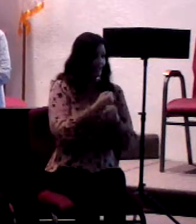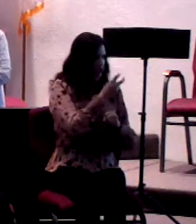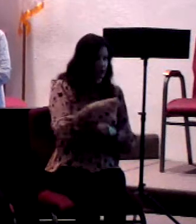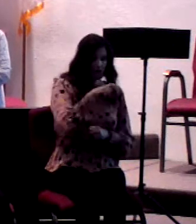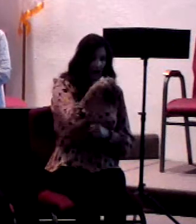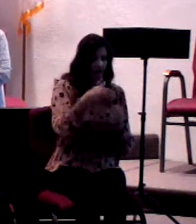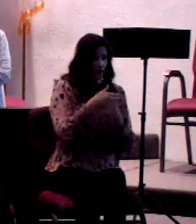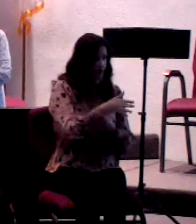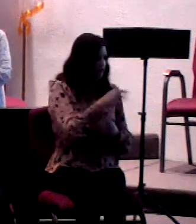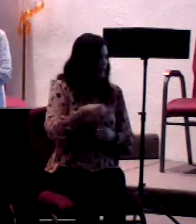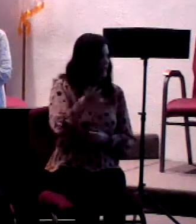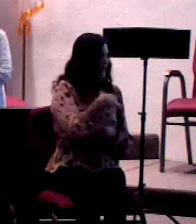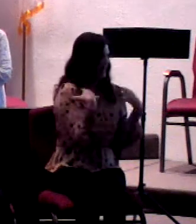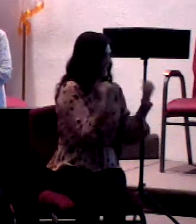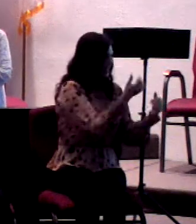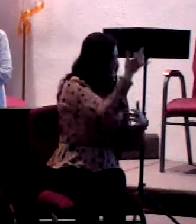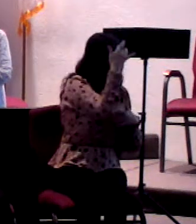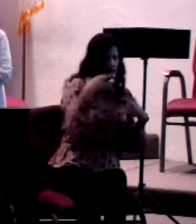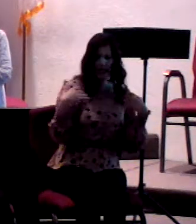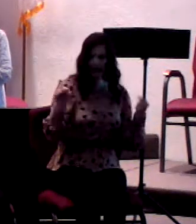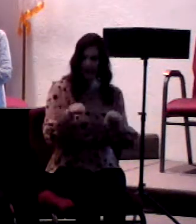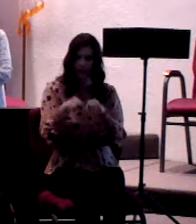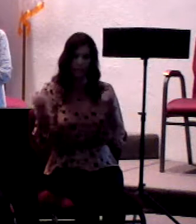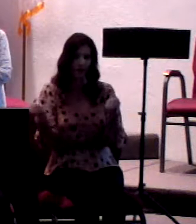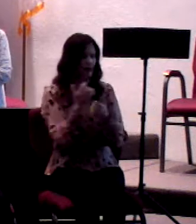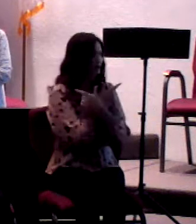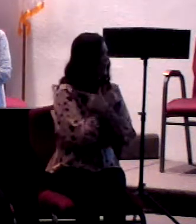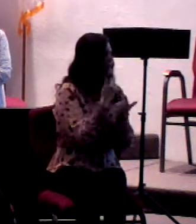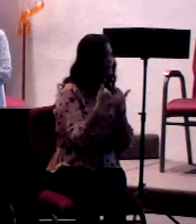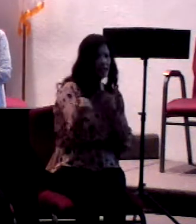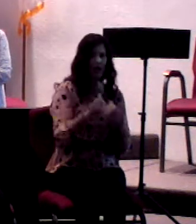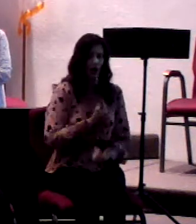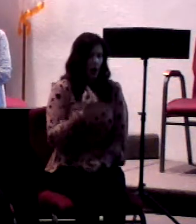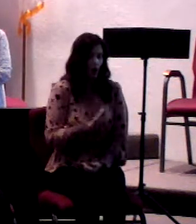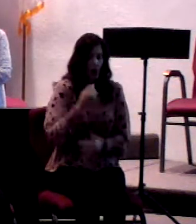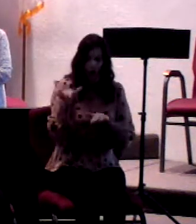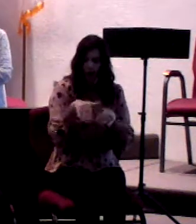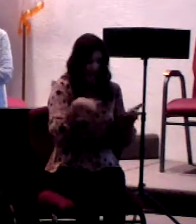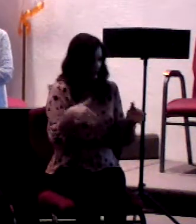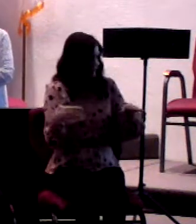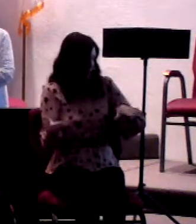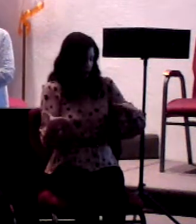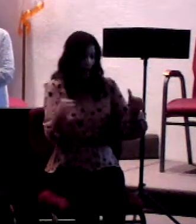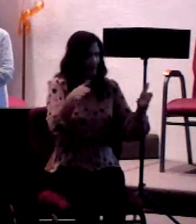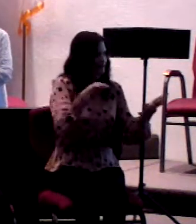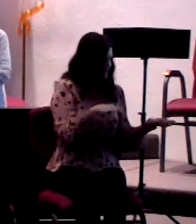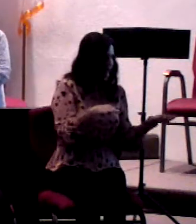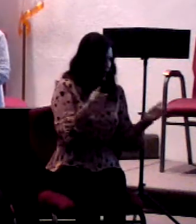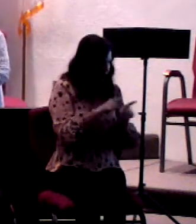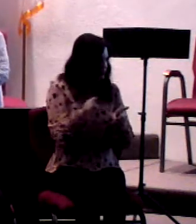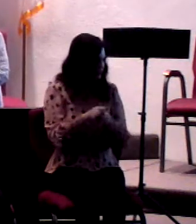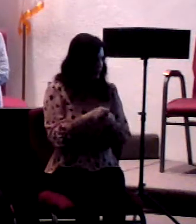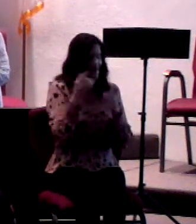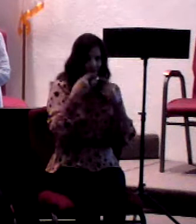healing the sick, delivering the broken, loving the outcast, and even raising the dead. At last, the road